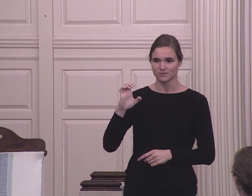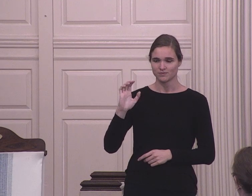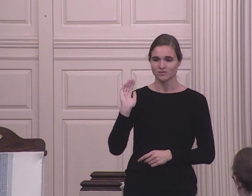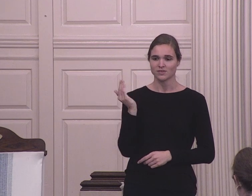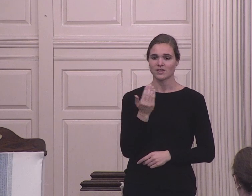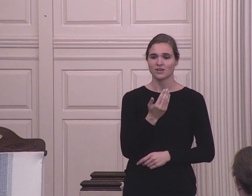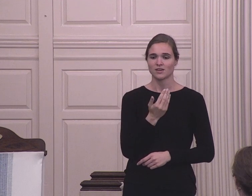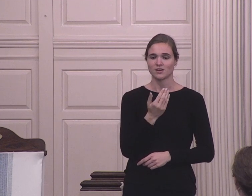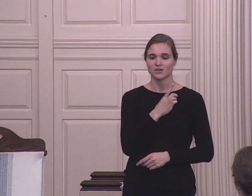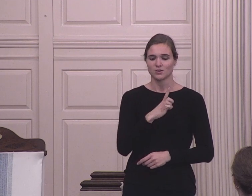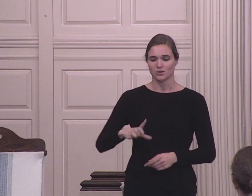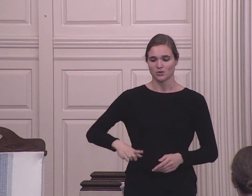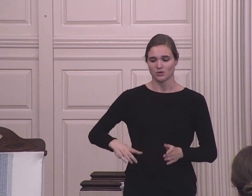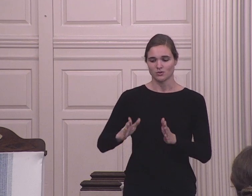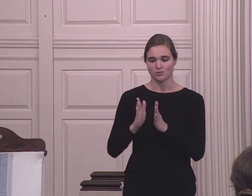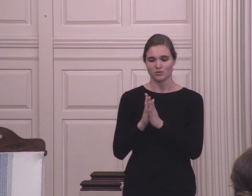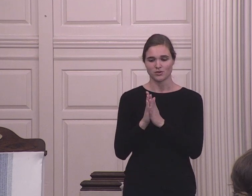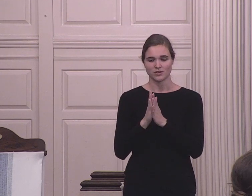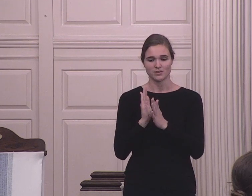we pray to the Lord.